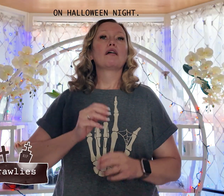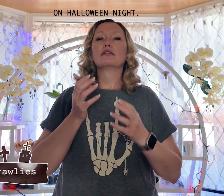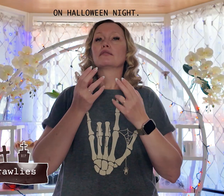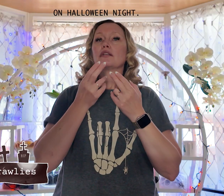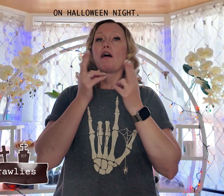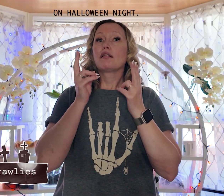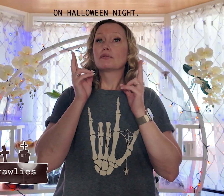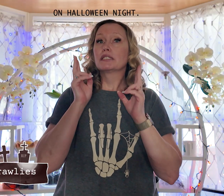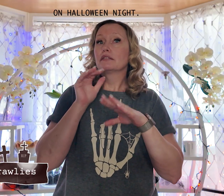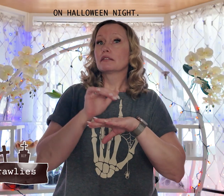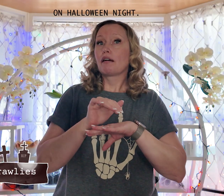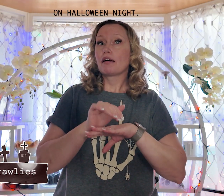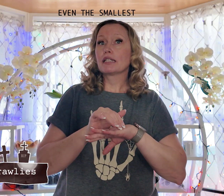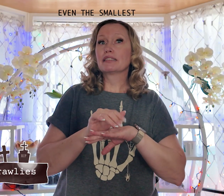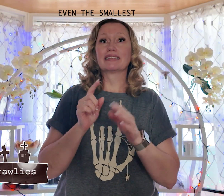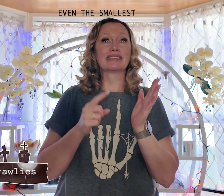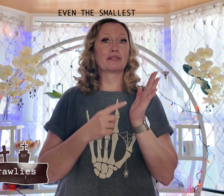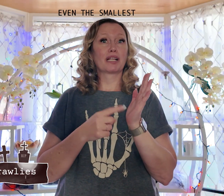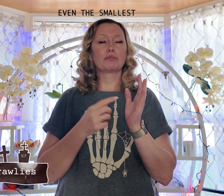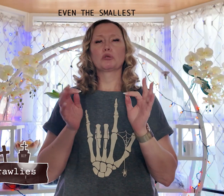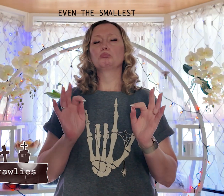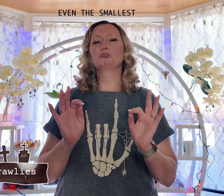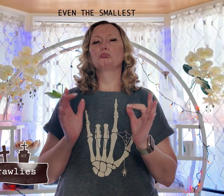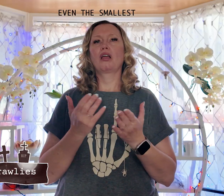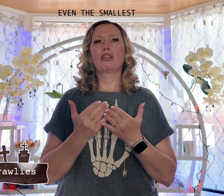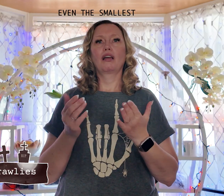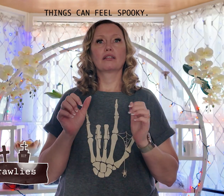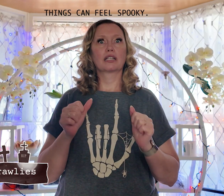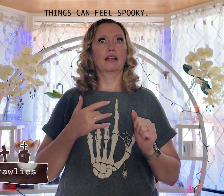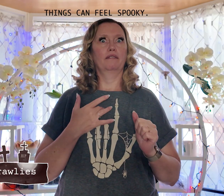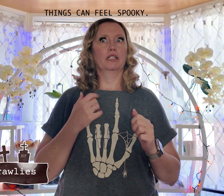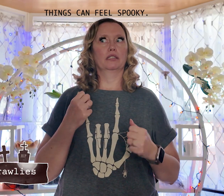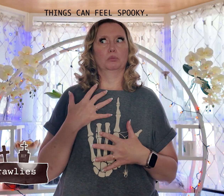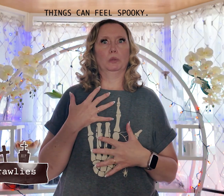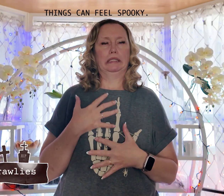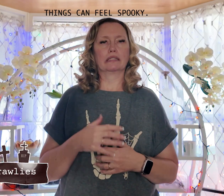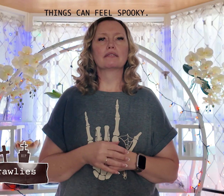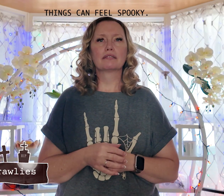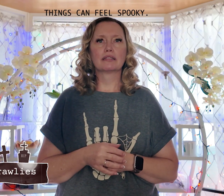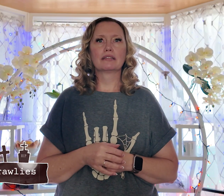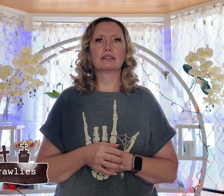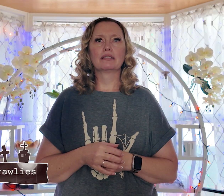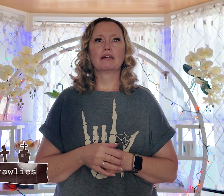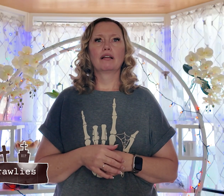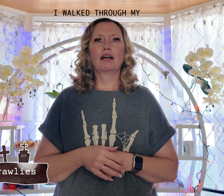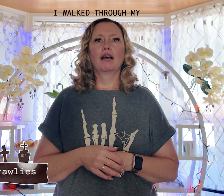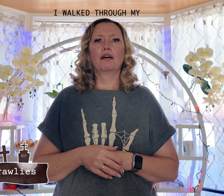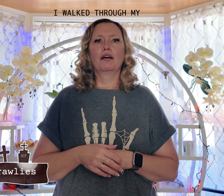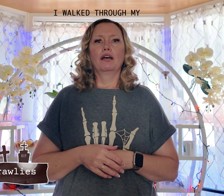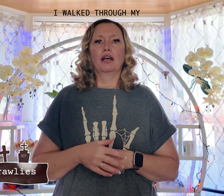On Halloween night, even the smallest things can feel spooky. I walked